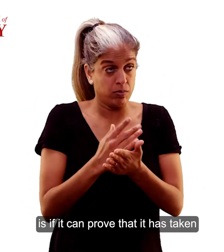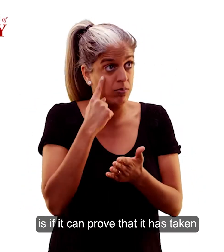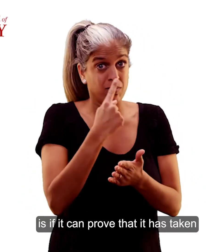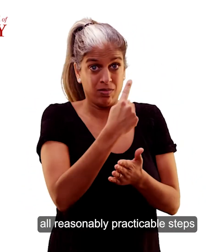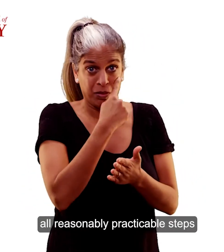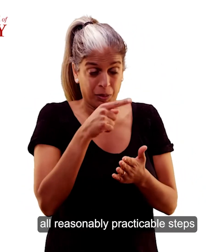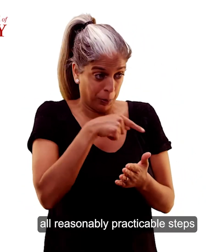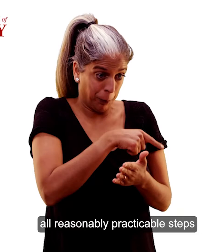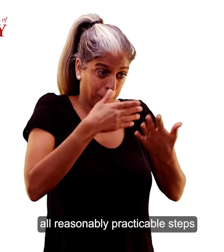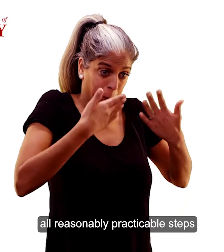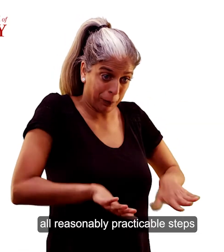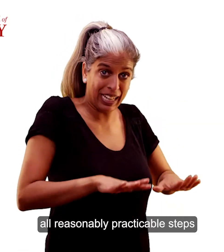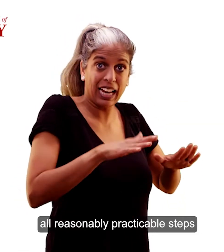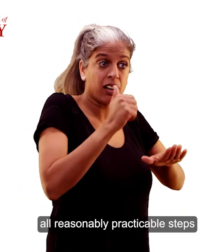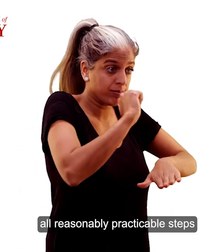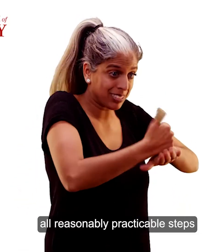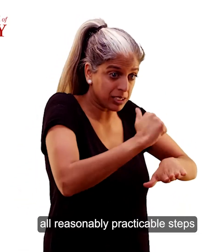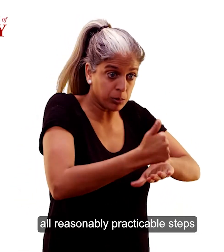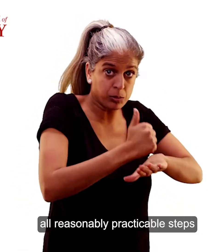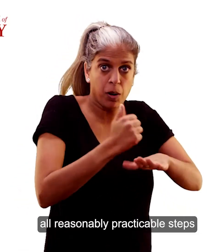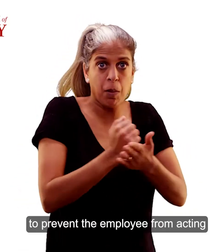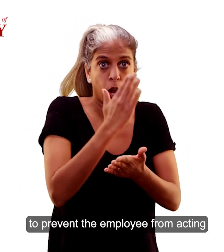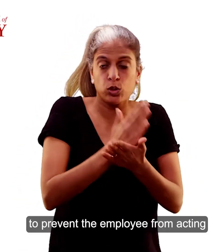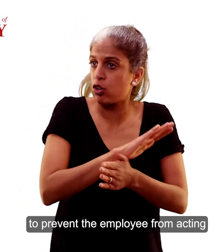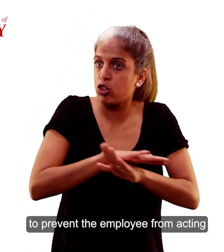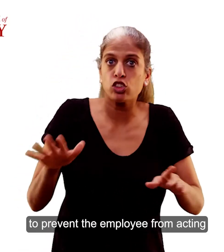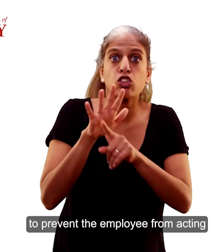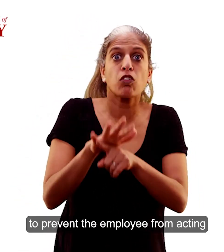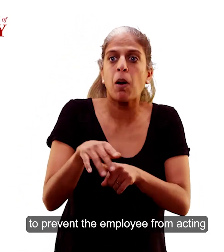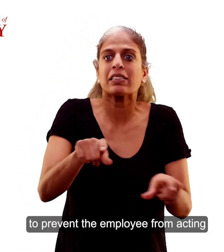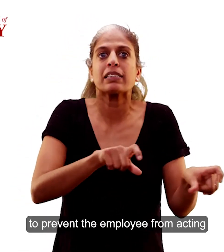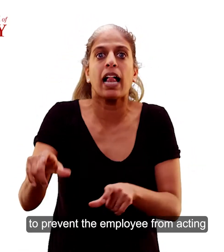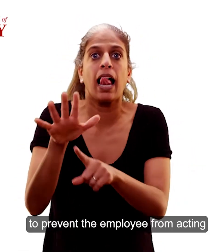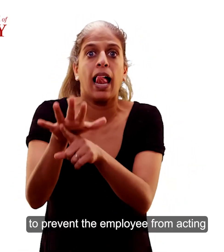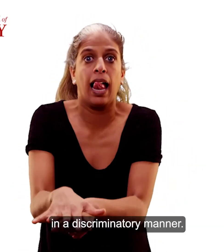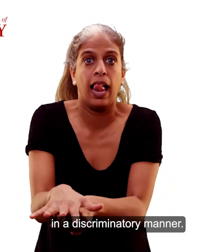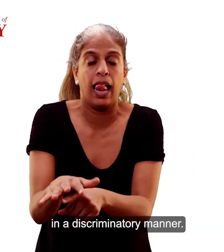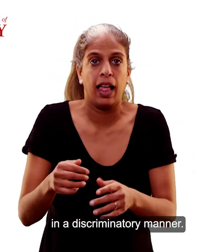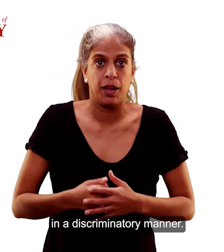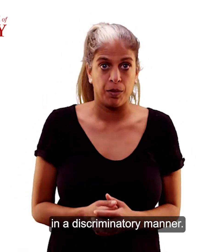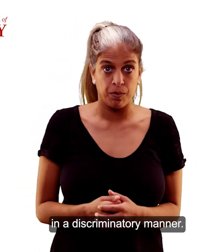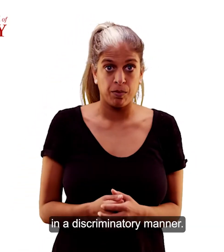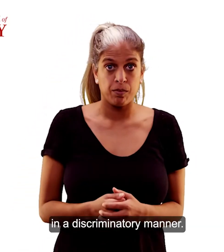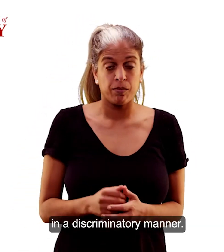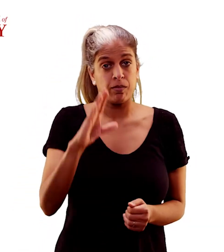taken all reasonably practicable steps to prevent the employee from acting in a discriminatory manner.